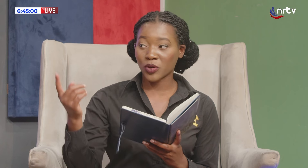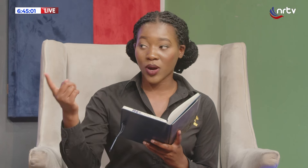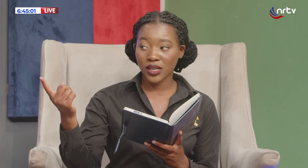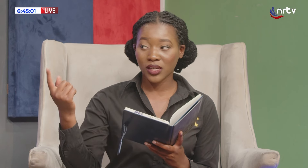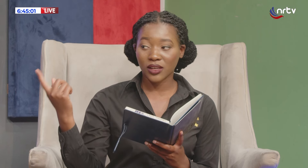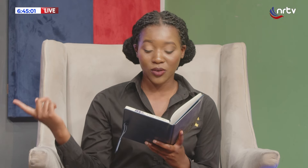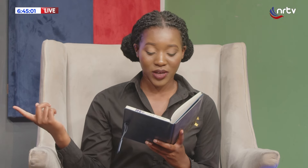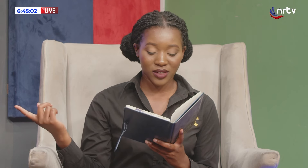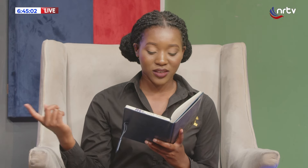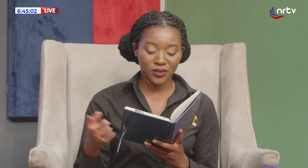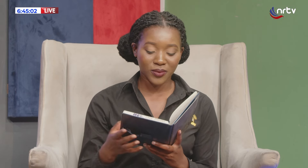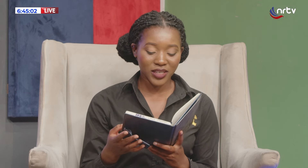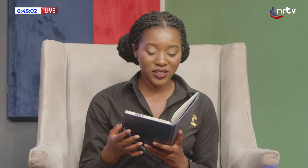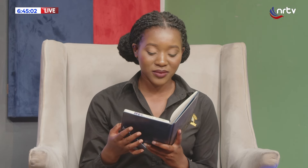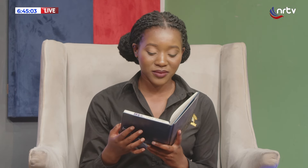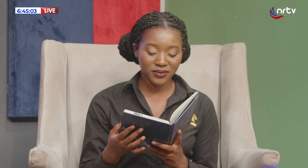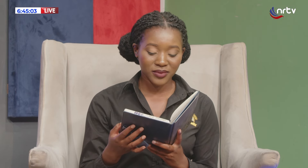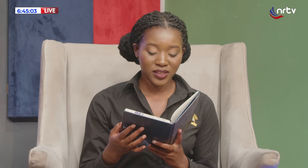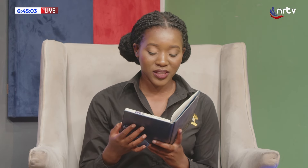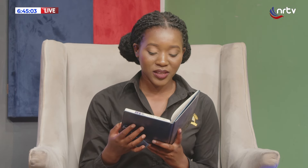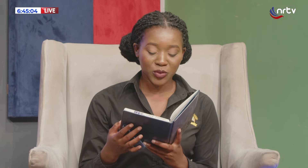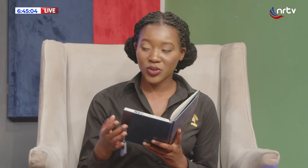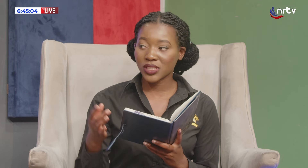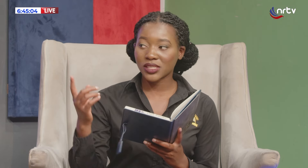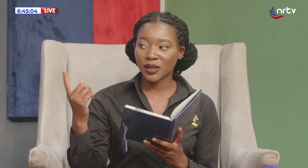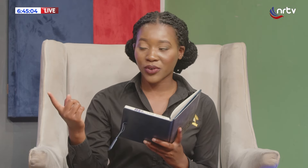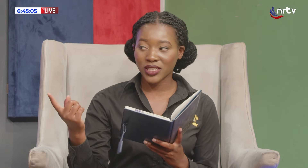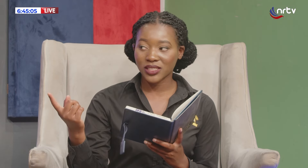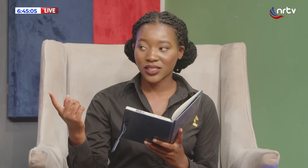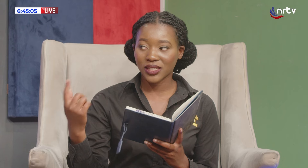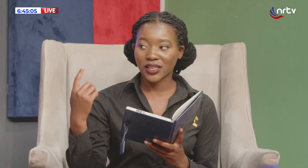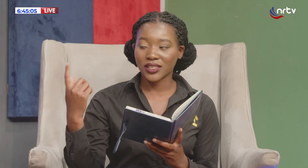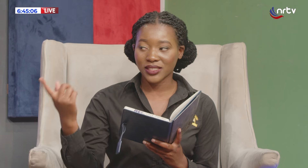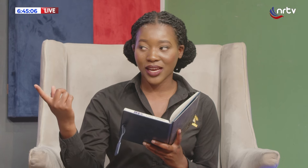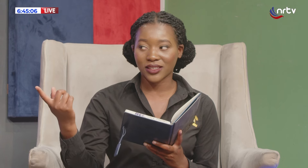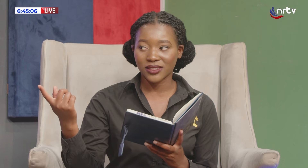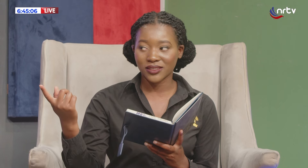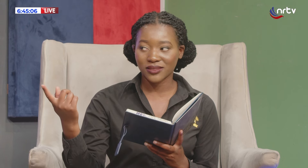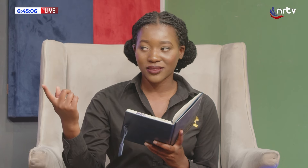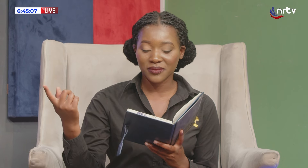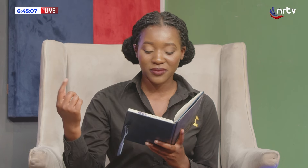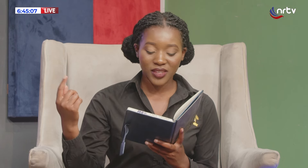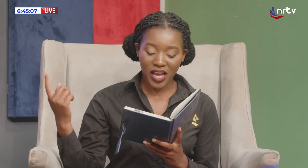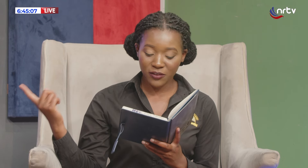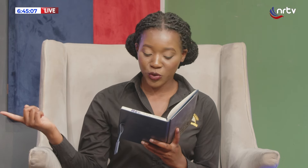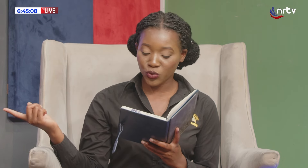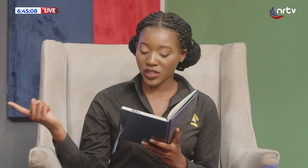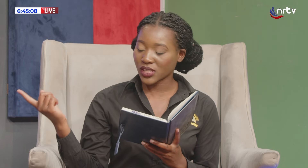one and one, okay. Right? Between celebrate and tired. And for you, it's